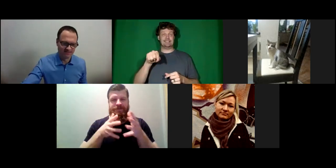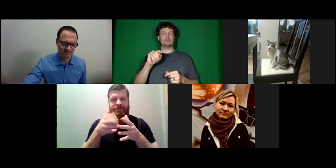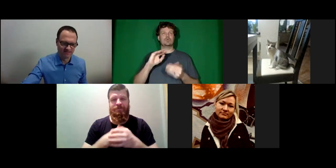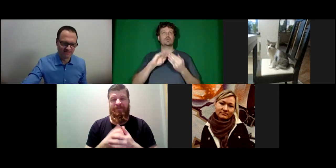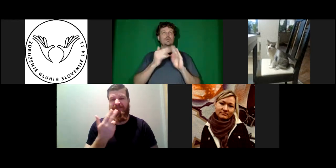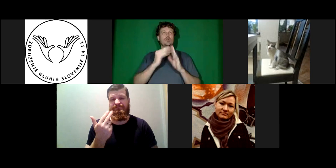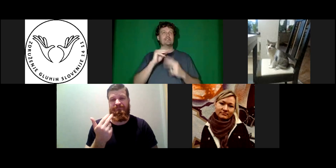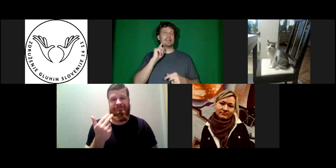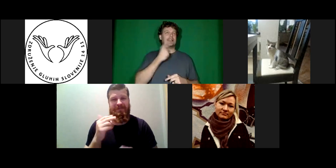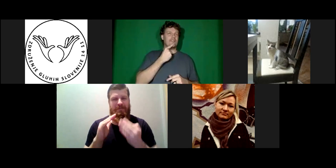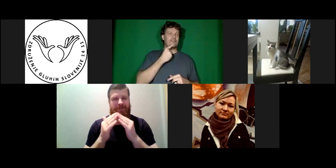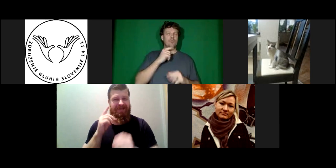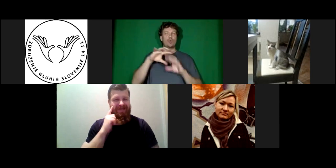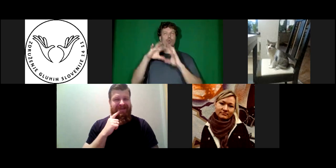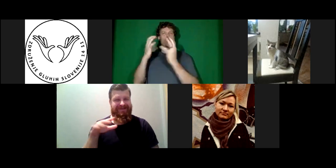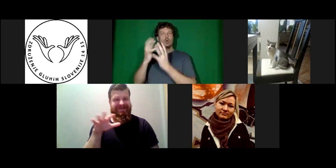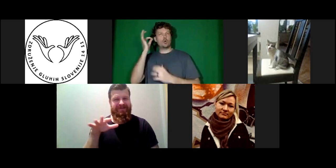roles. Okay, you can continue, Miha.